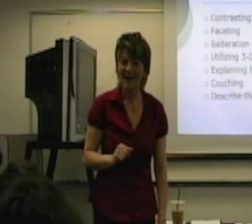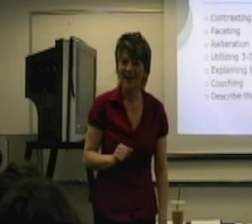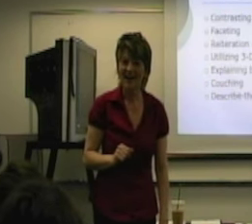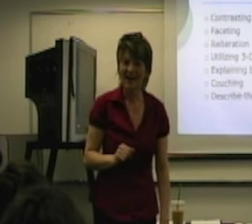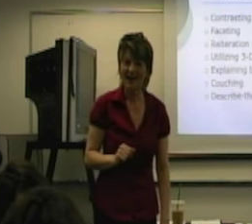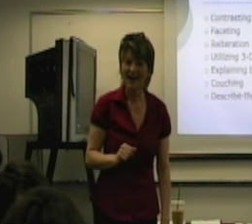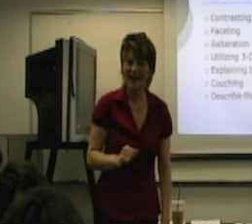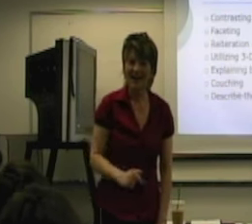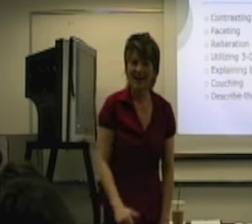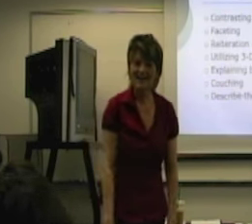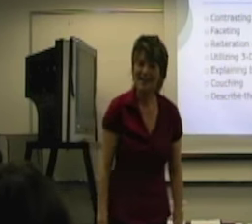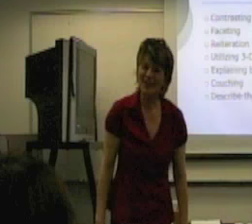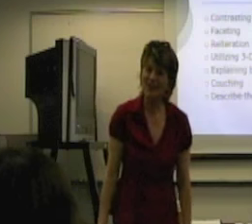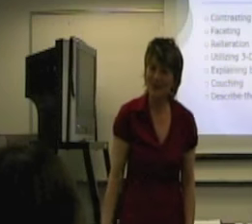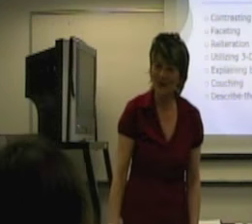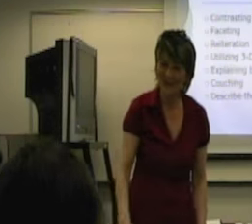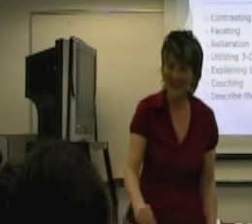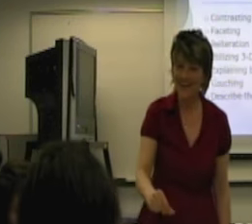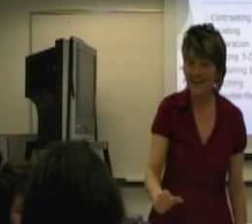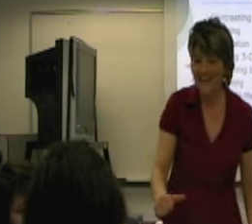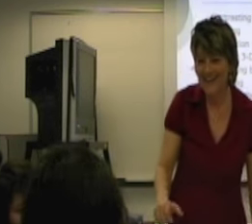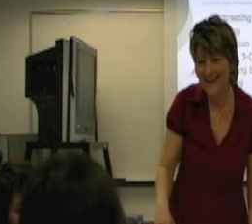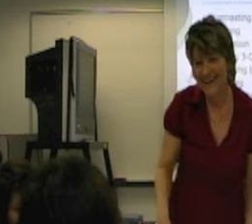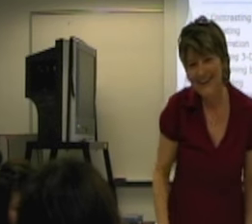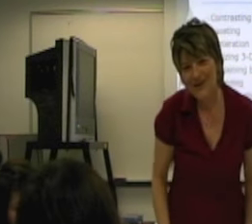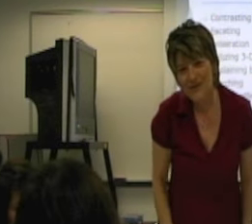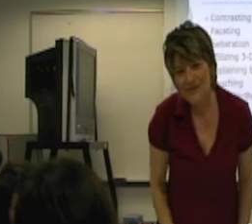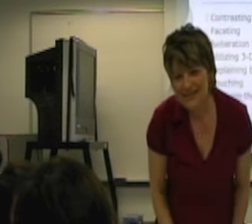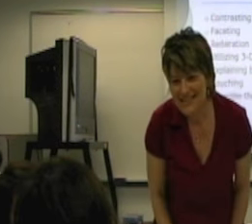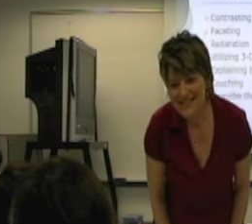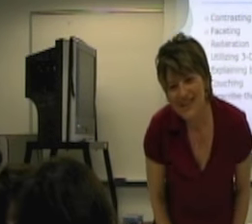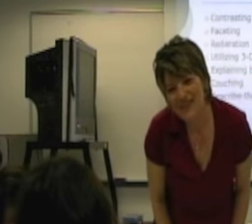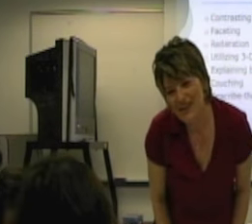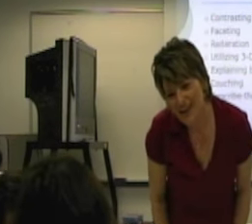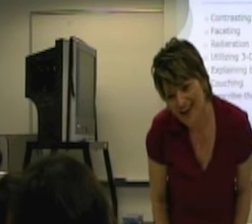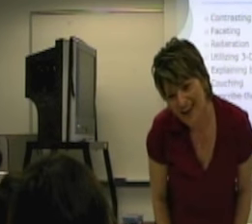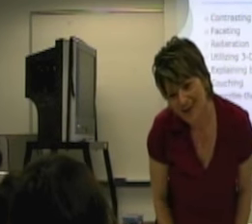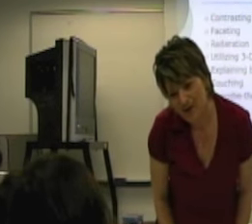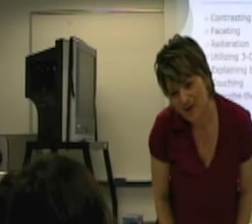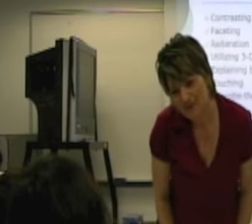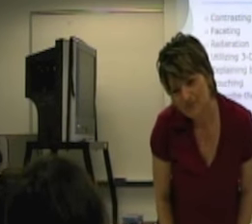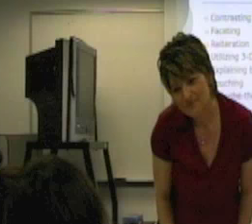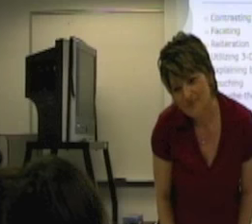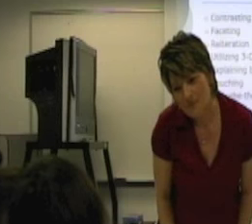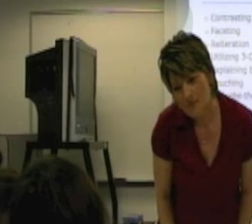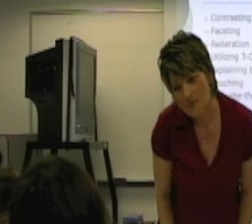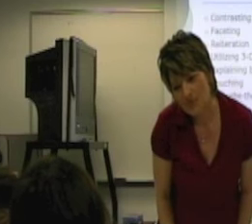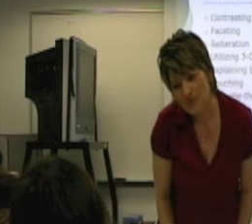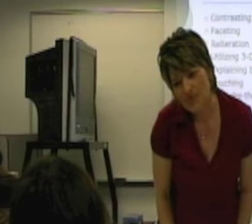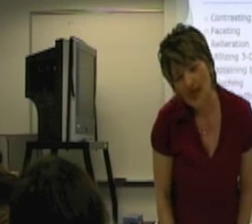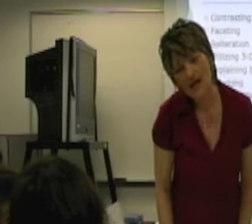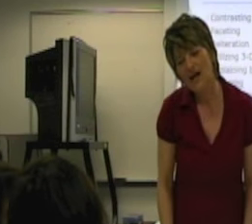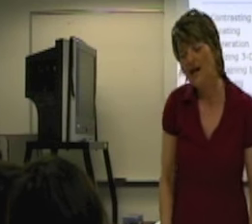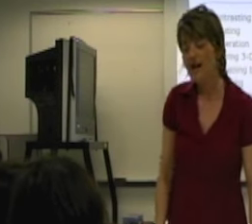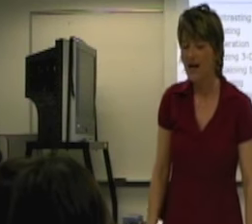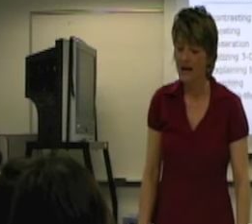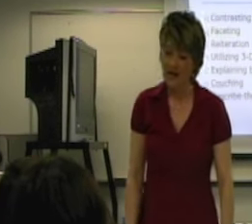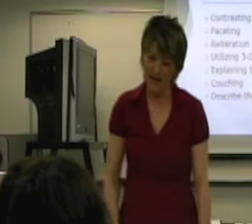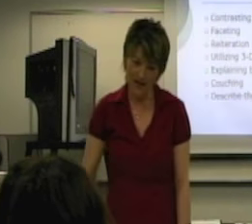this. Is that you? Oh my gosh, You were look you fabulous. 22 It doesn't even there? look like you. Damn, can I pick an age of